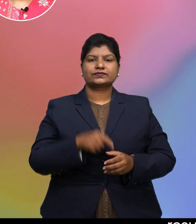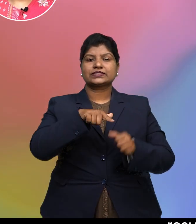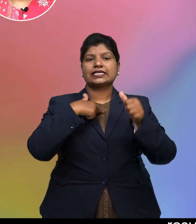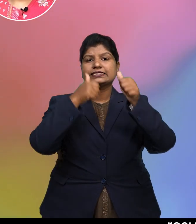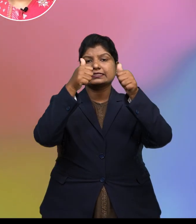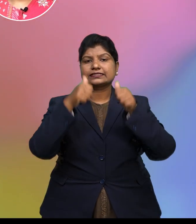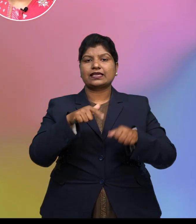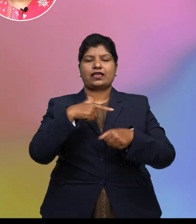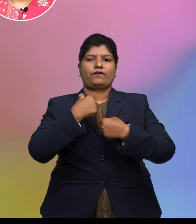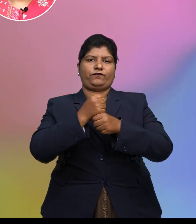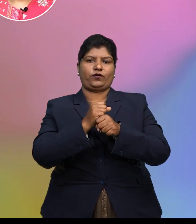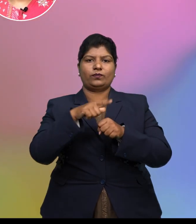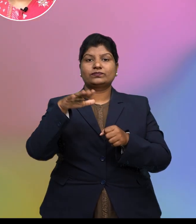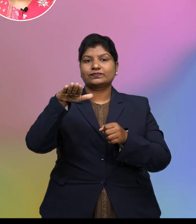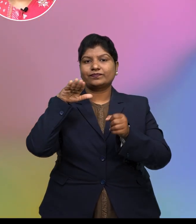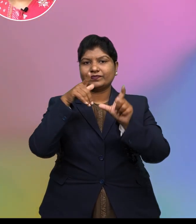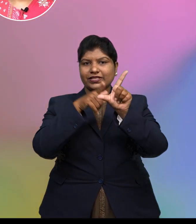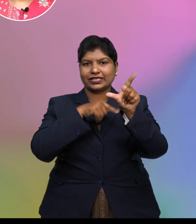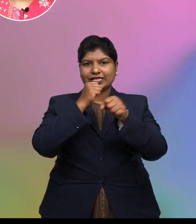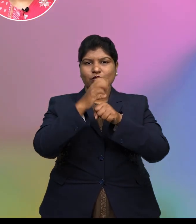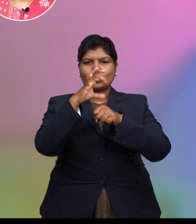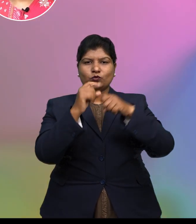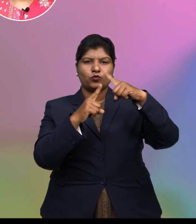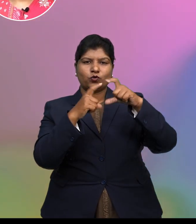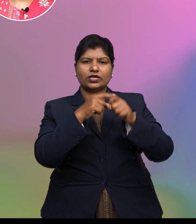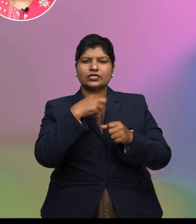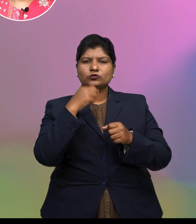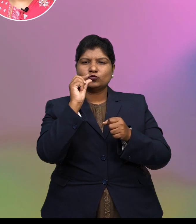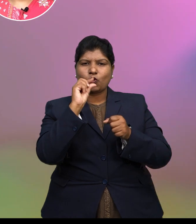resulting in the formation of a zygote.